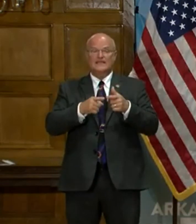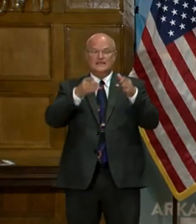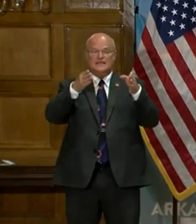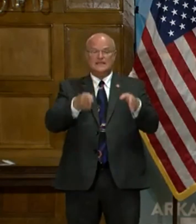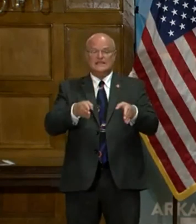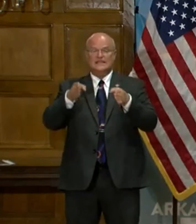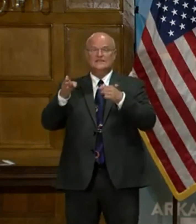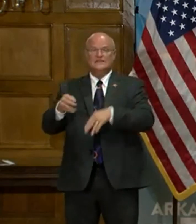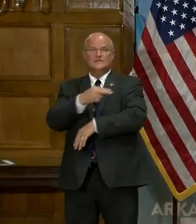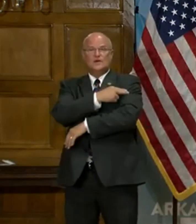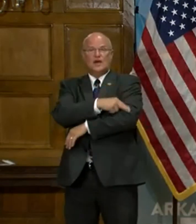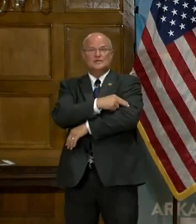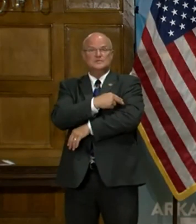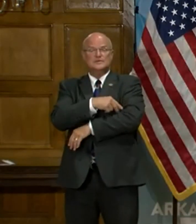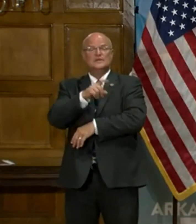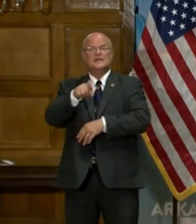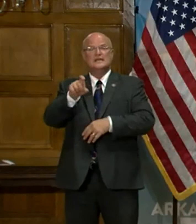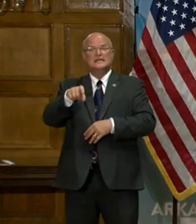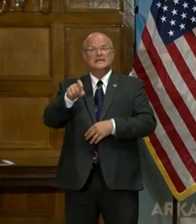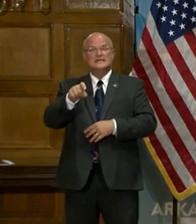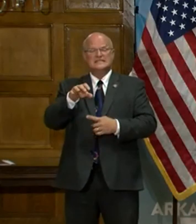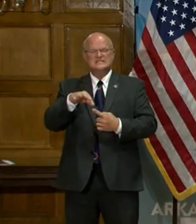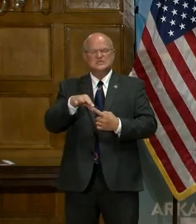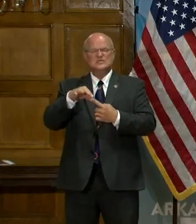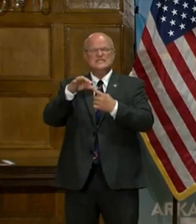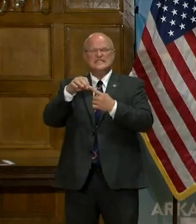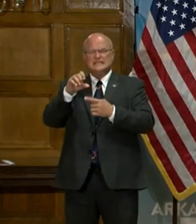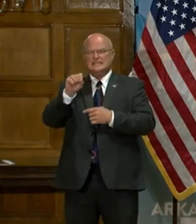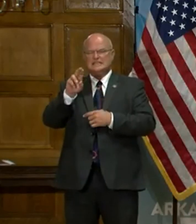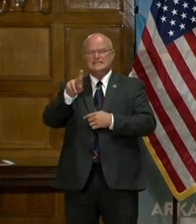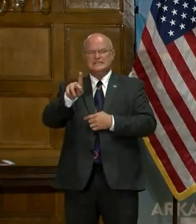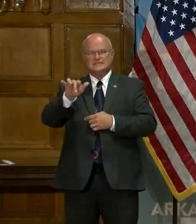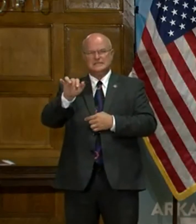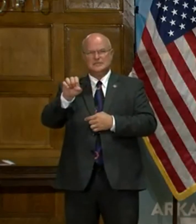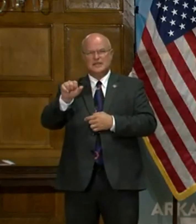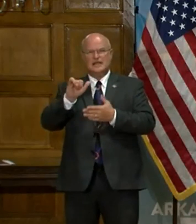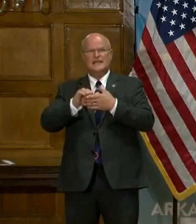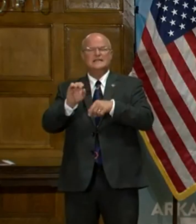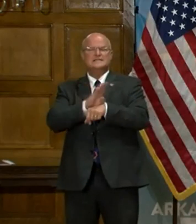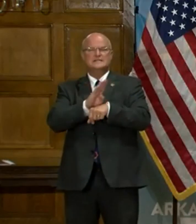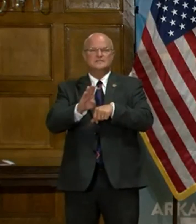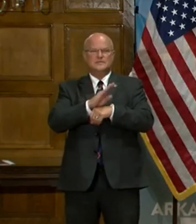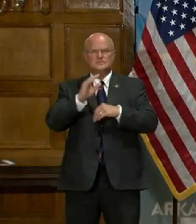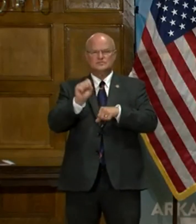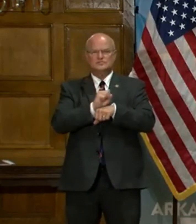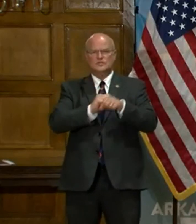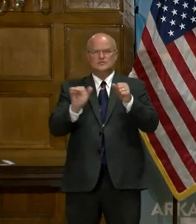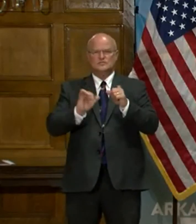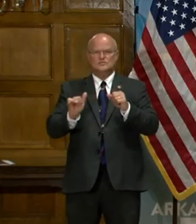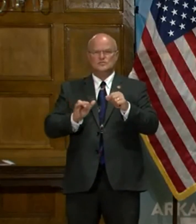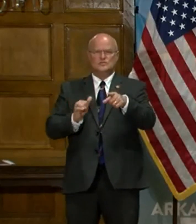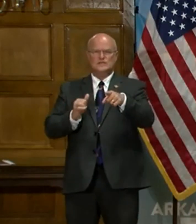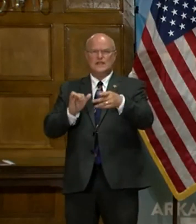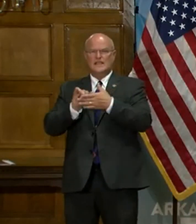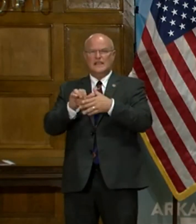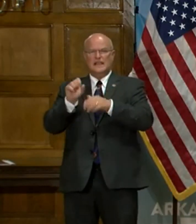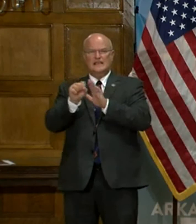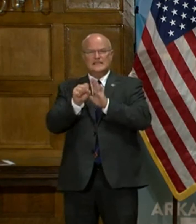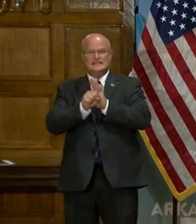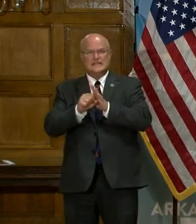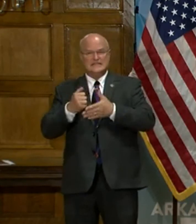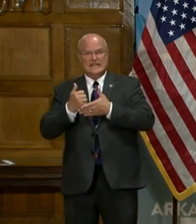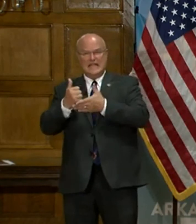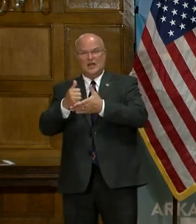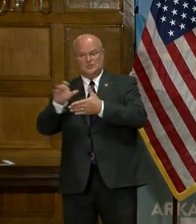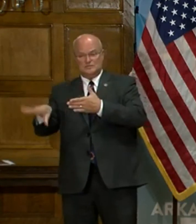individual hospitals that need unique types of supplies, and that's part of the commercial structure as well. Is there anything that the state can do